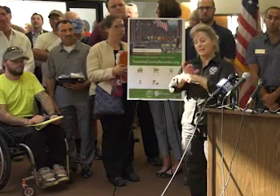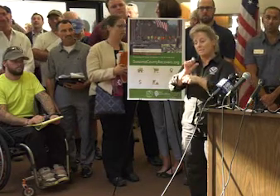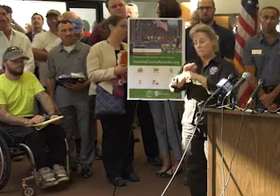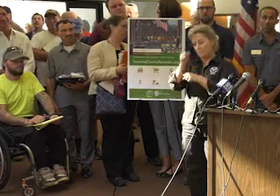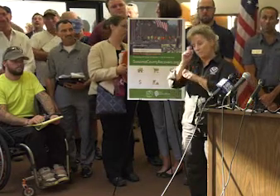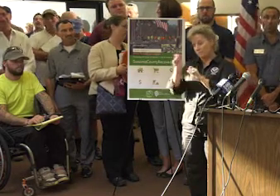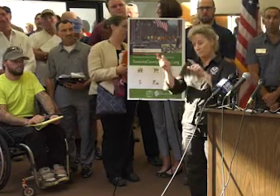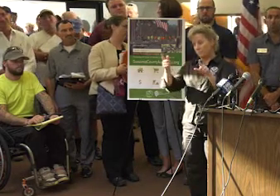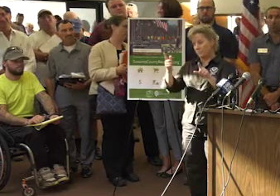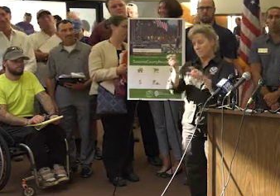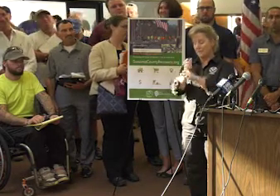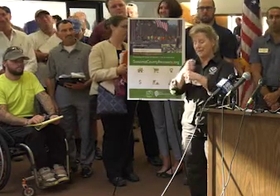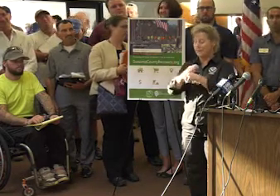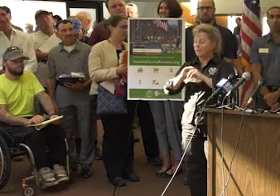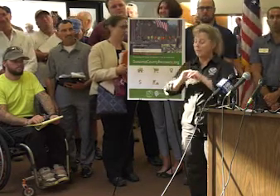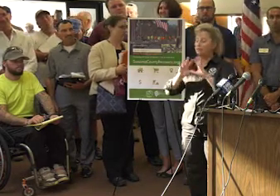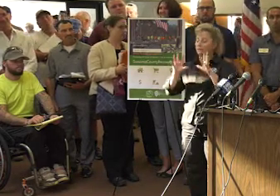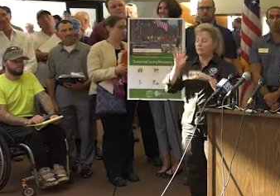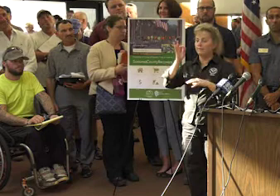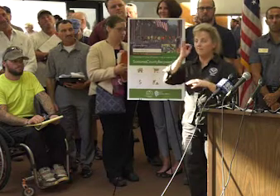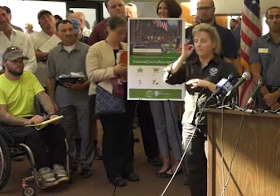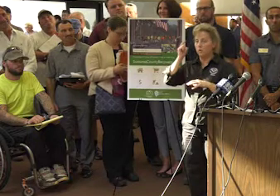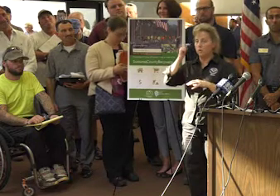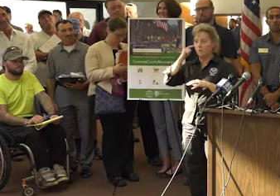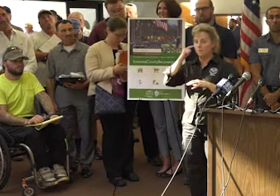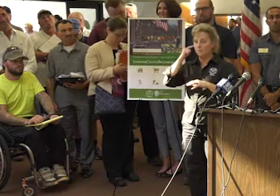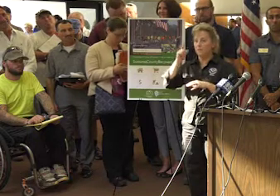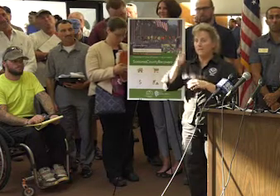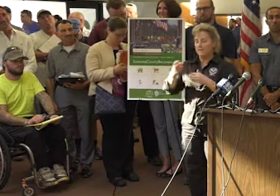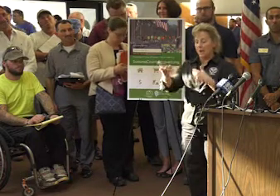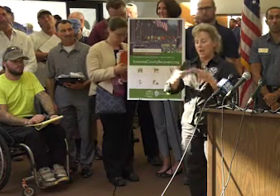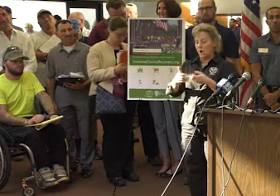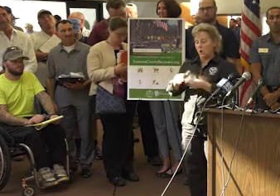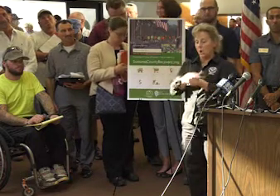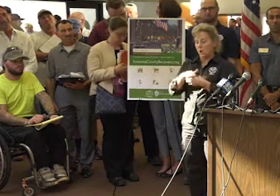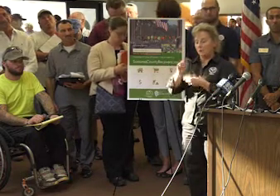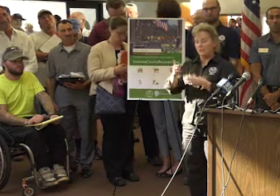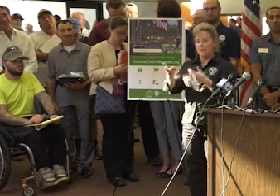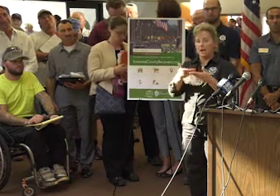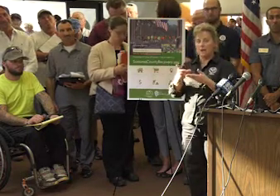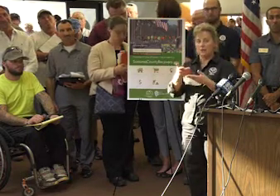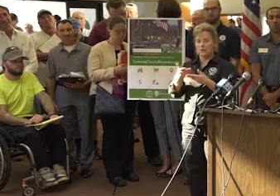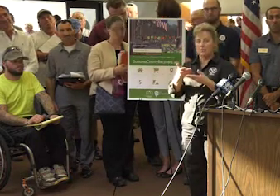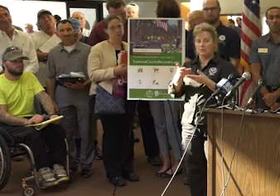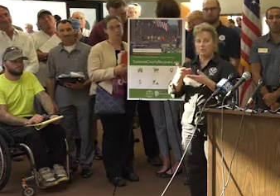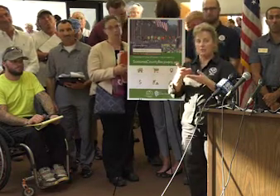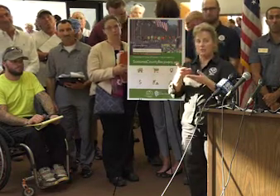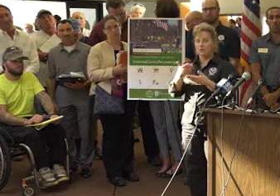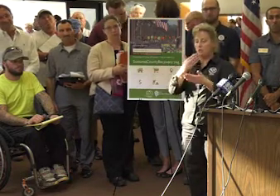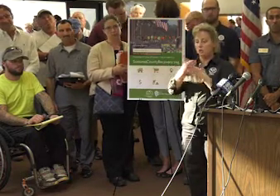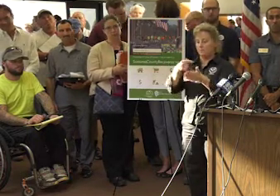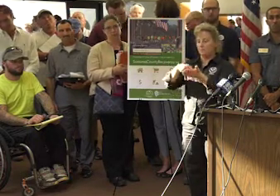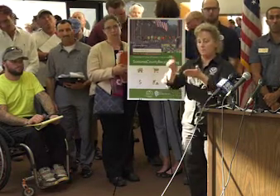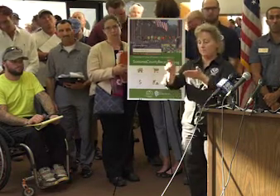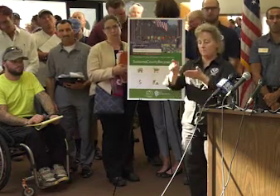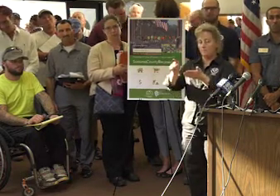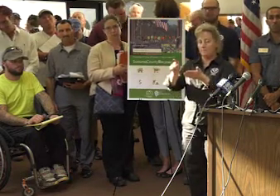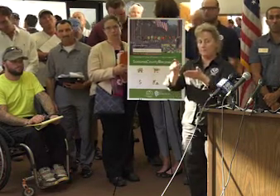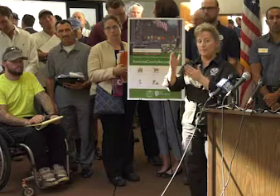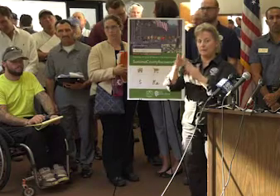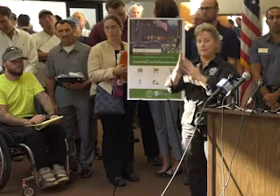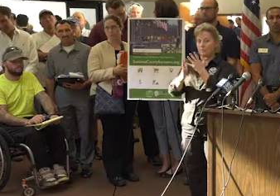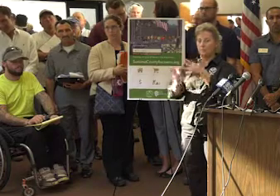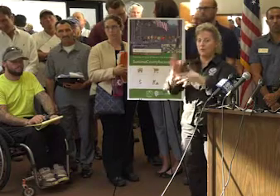around. And we have made it very clear to the federal government, we need to hire local and we need to hire prevailing wage. Those are top priorities